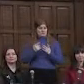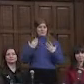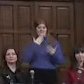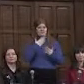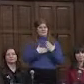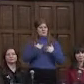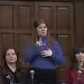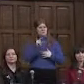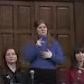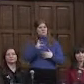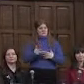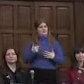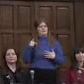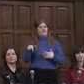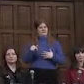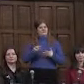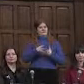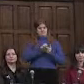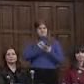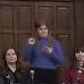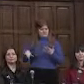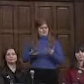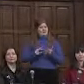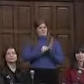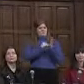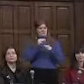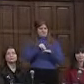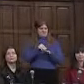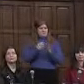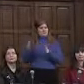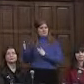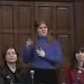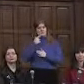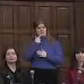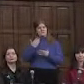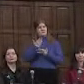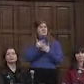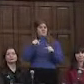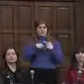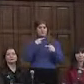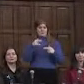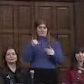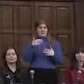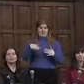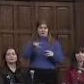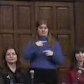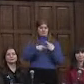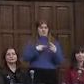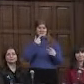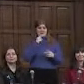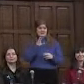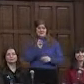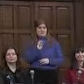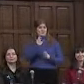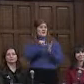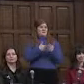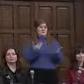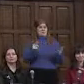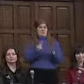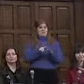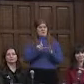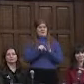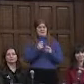2023, that has been got right. While some in the room, indeed maybe all in the room, may say too little, too late, better late than